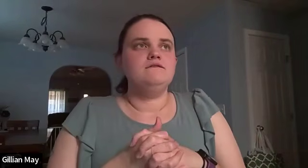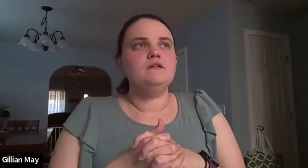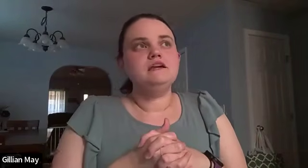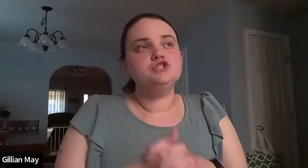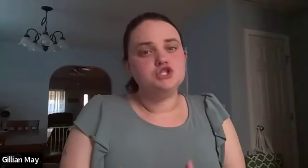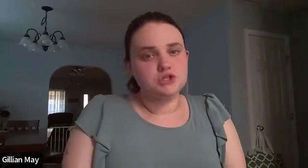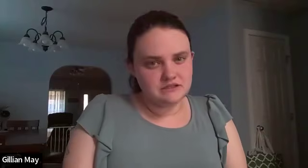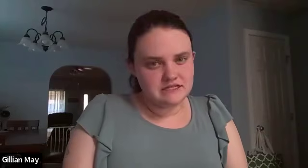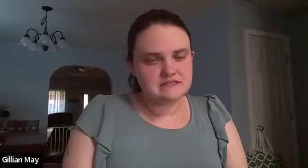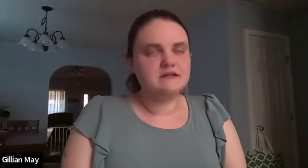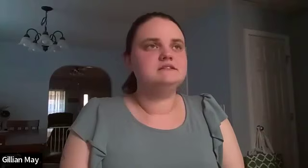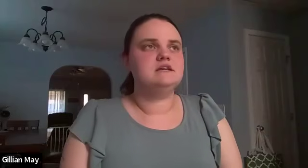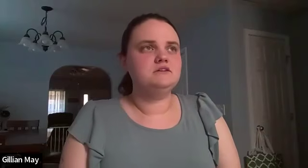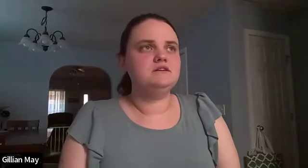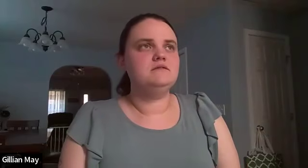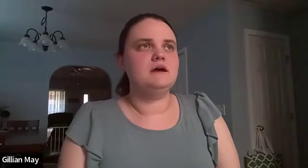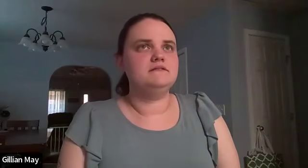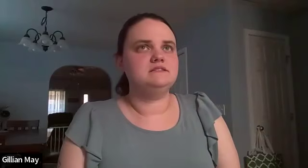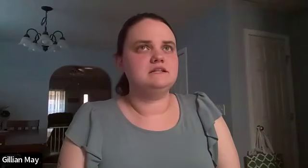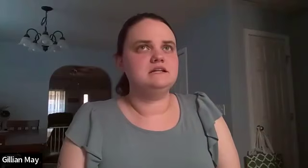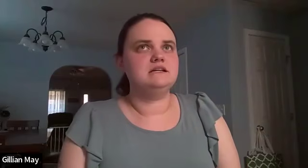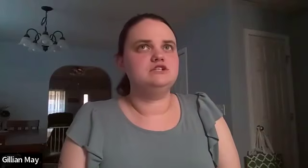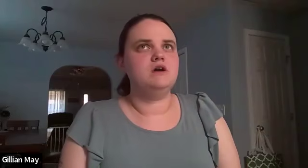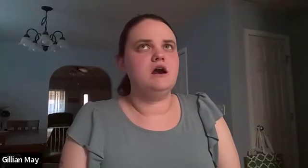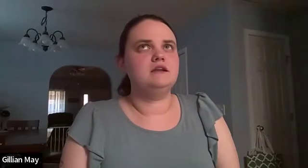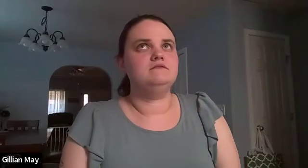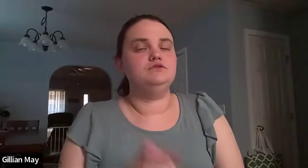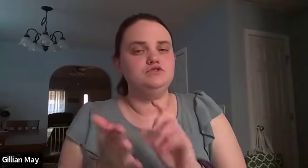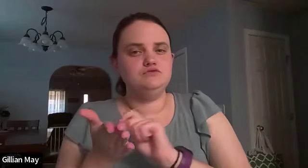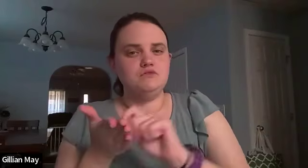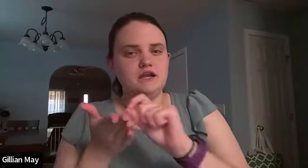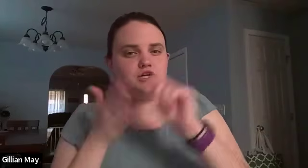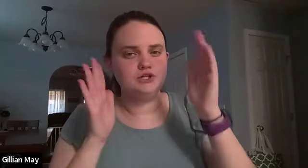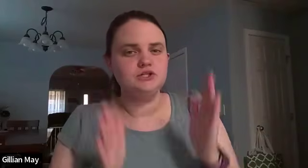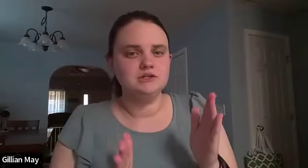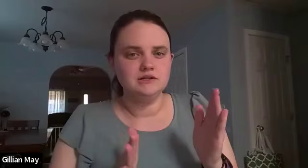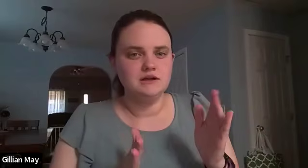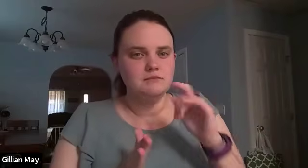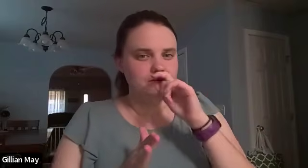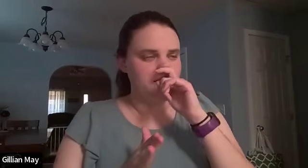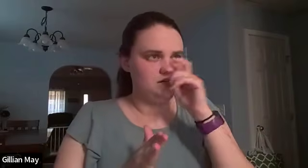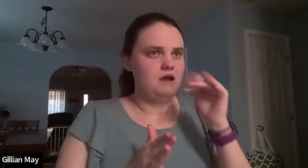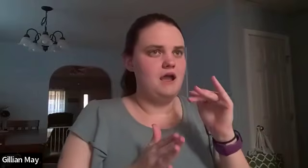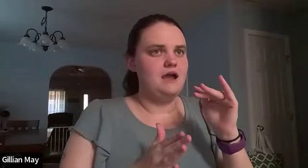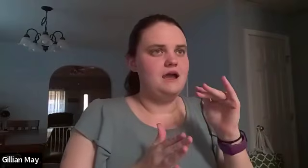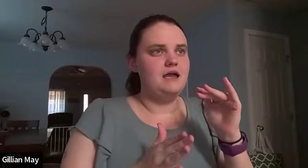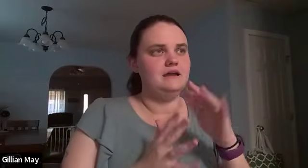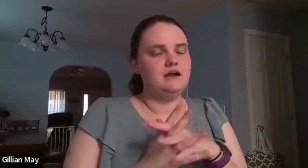For like a journalist, typically the way I've seen it is you do writer, but then you add a